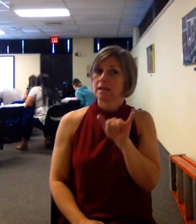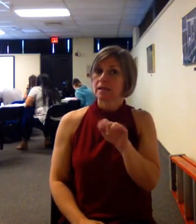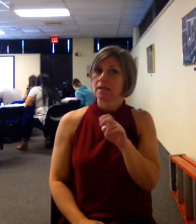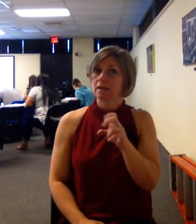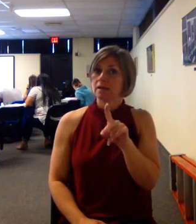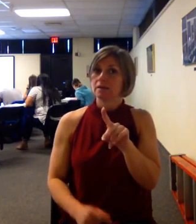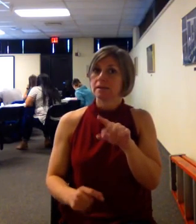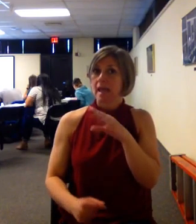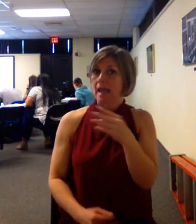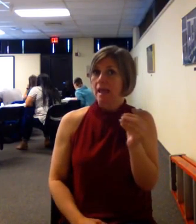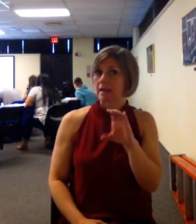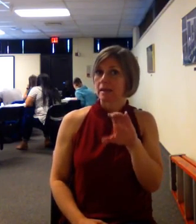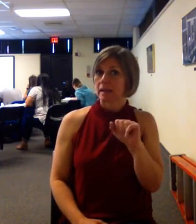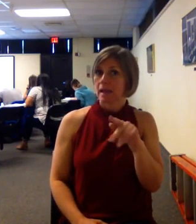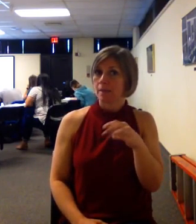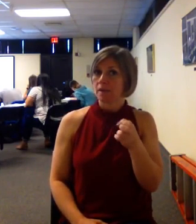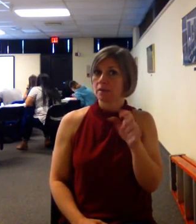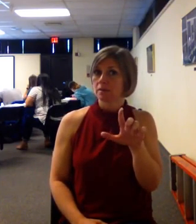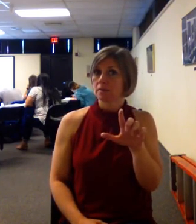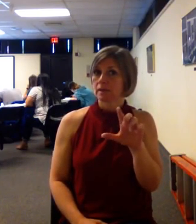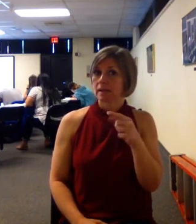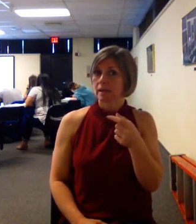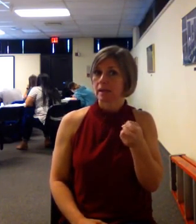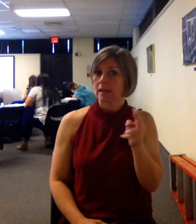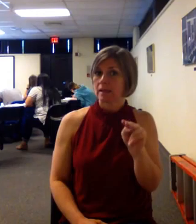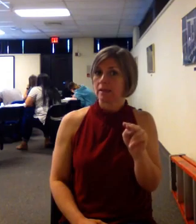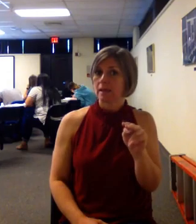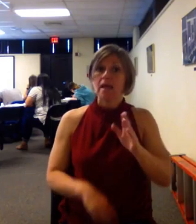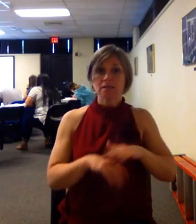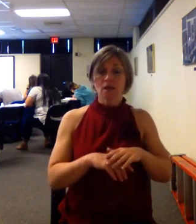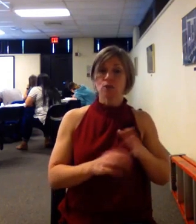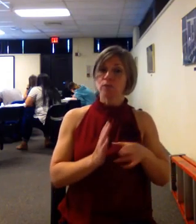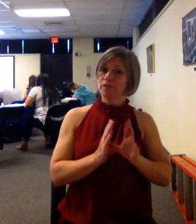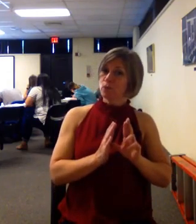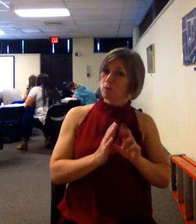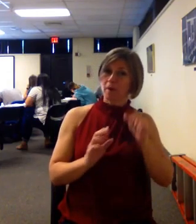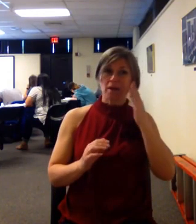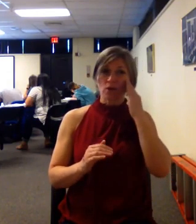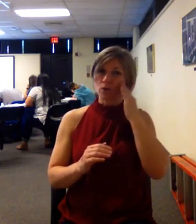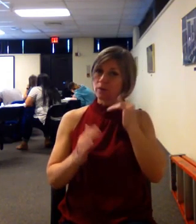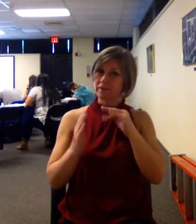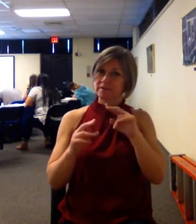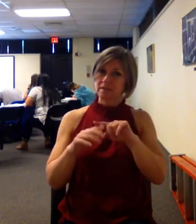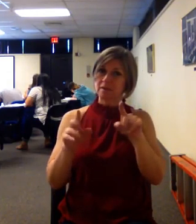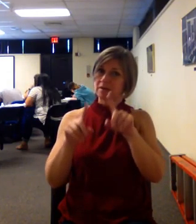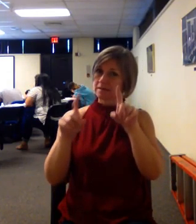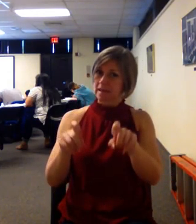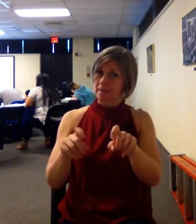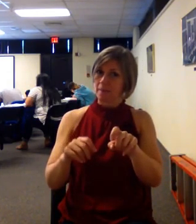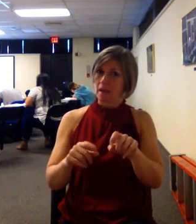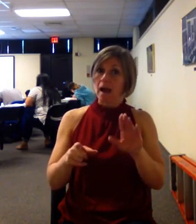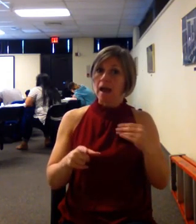decided. I don't know if I'll put this on the exam or not. I do have it on the review sheet though, because I have you guys calculate out your required rate